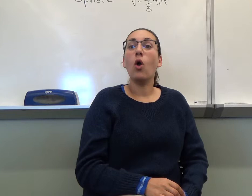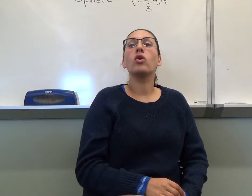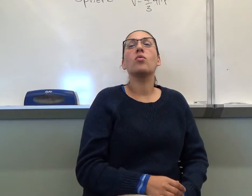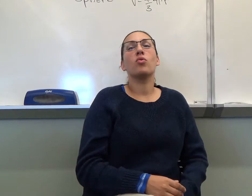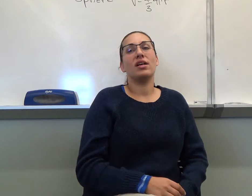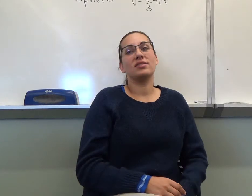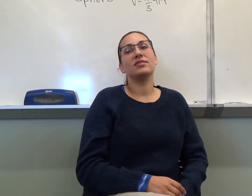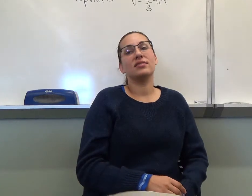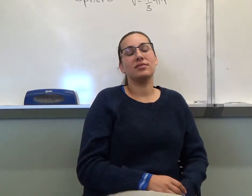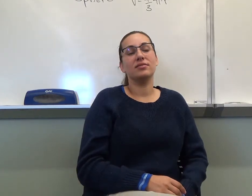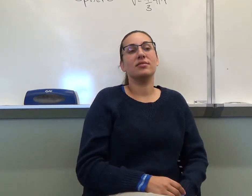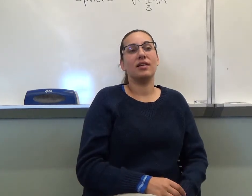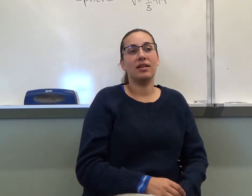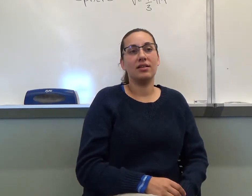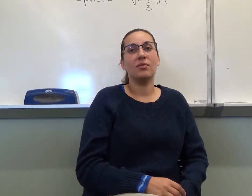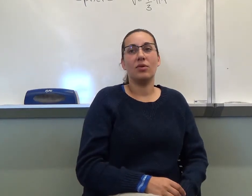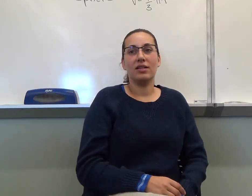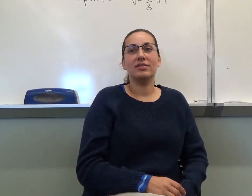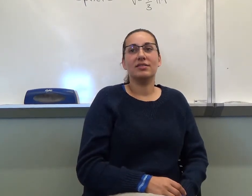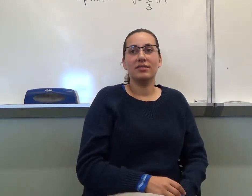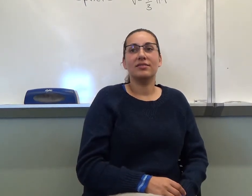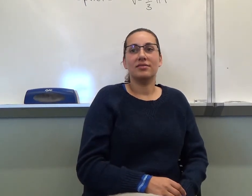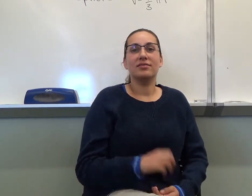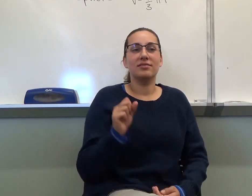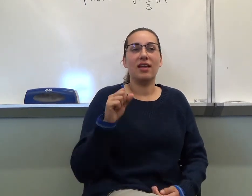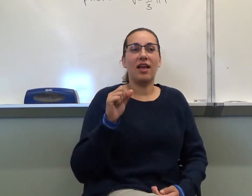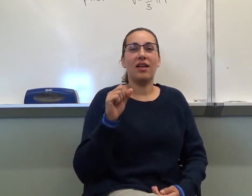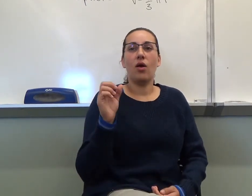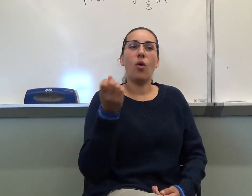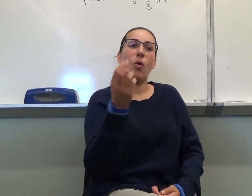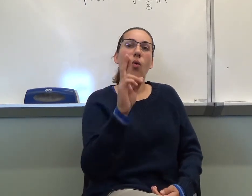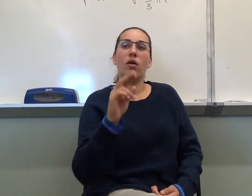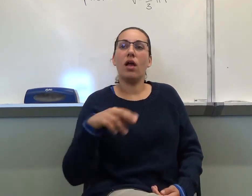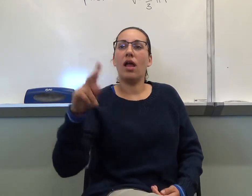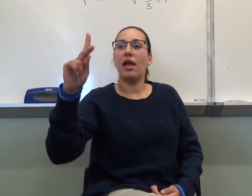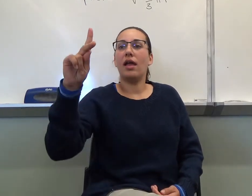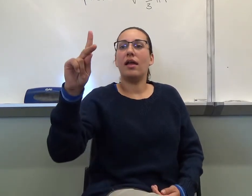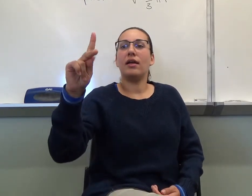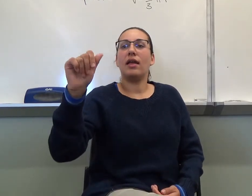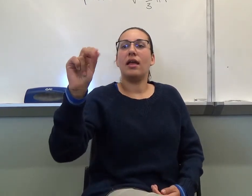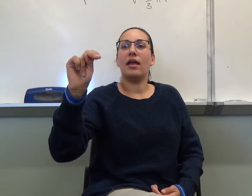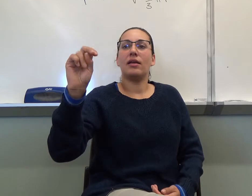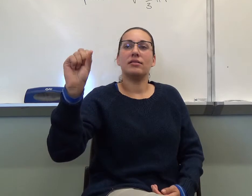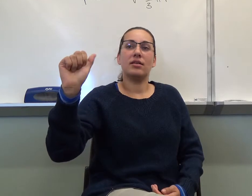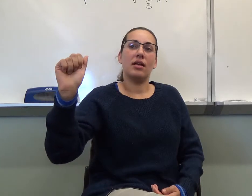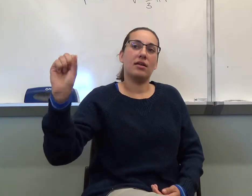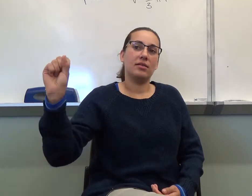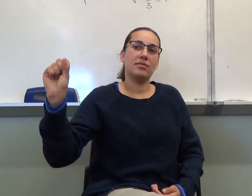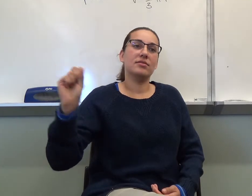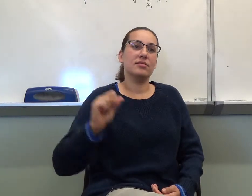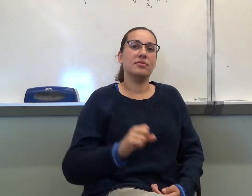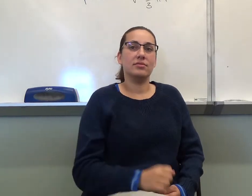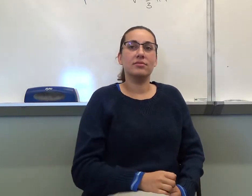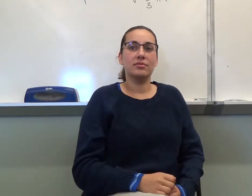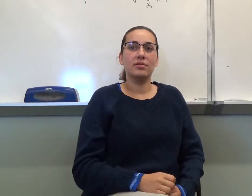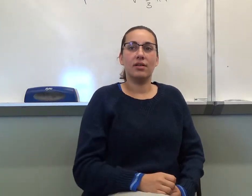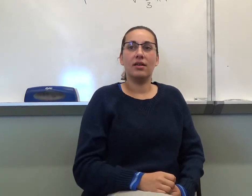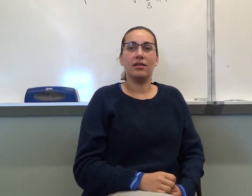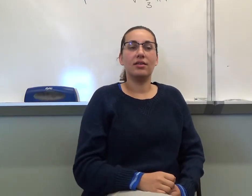Andrew did, much less. Why? Where did it make landfall, right? Katrina